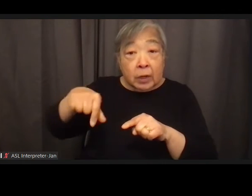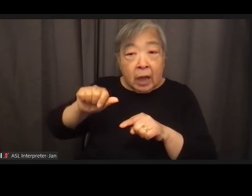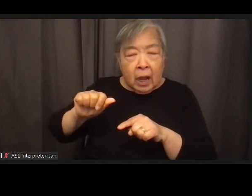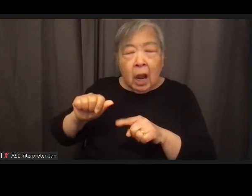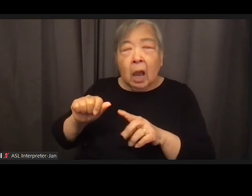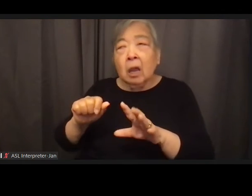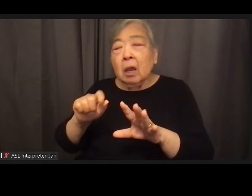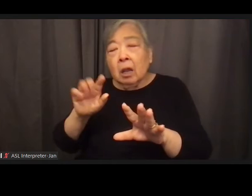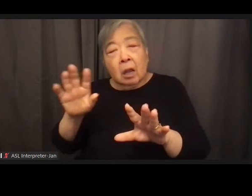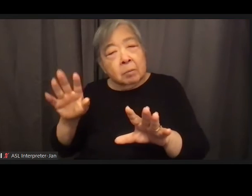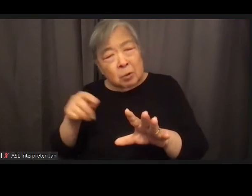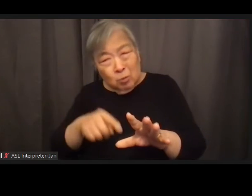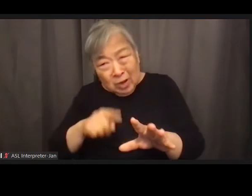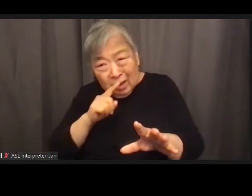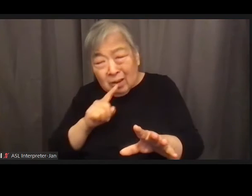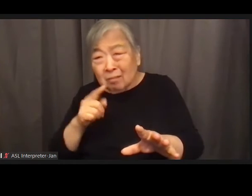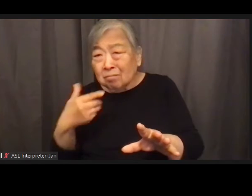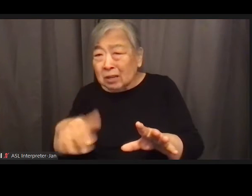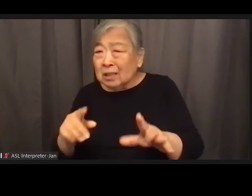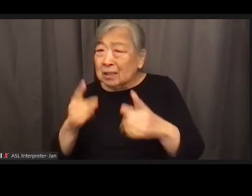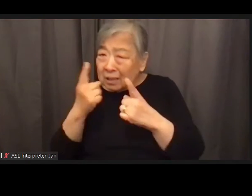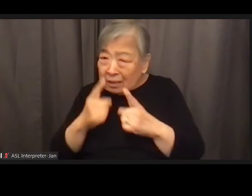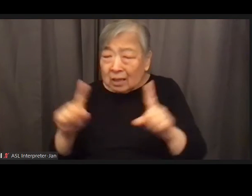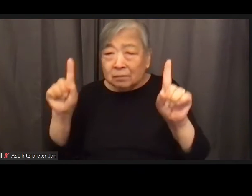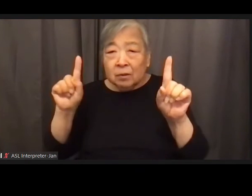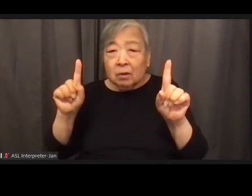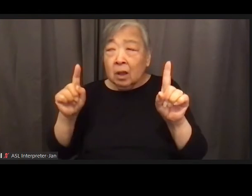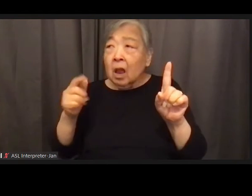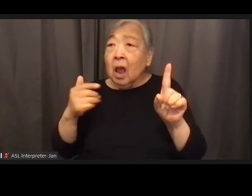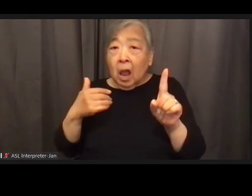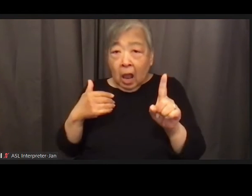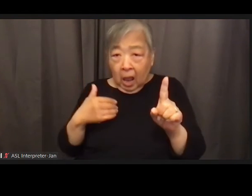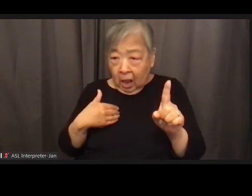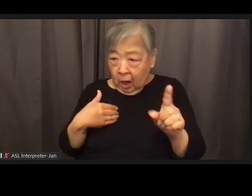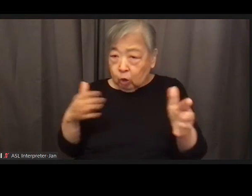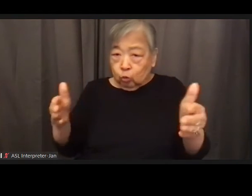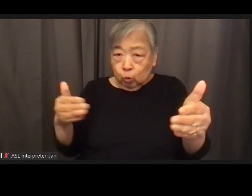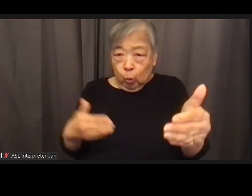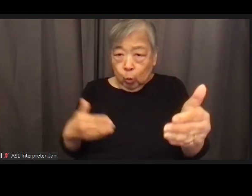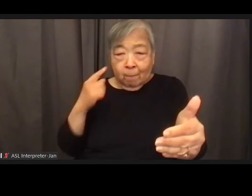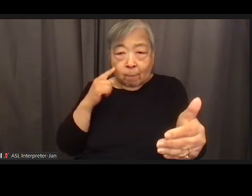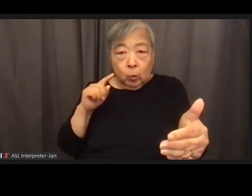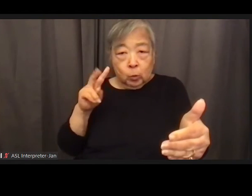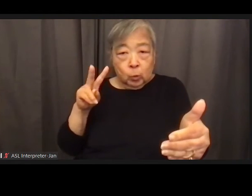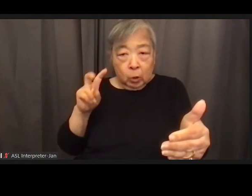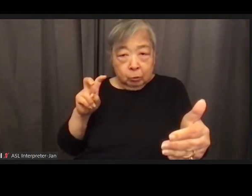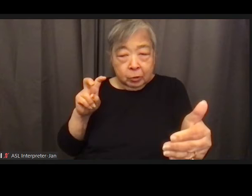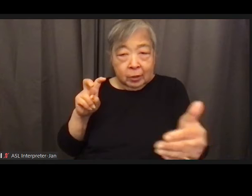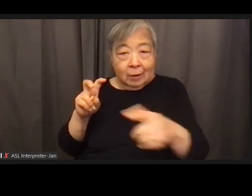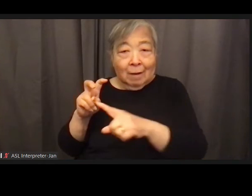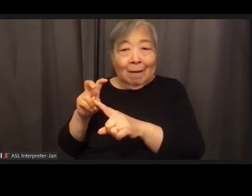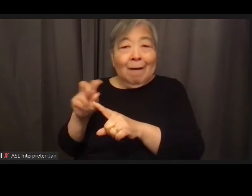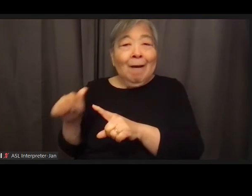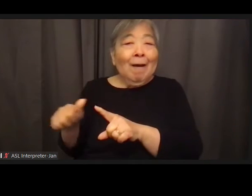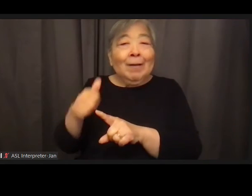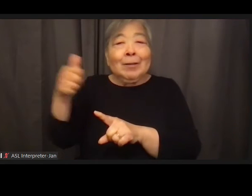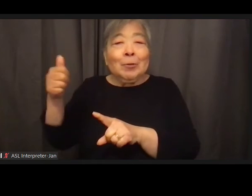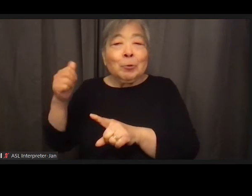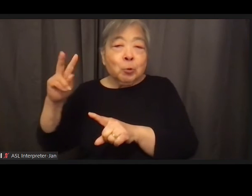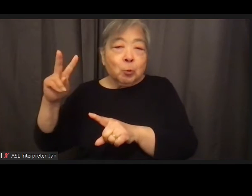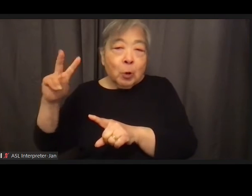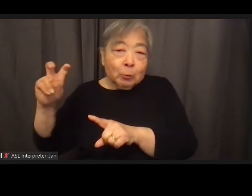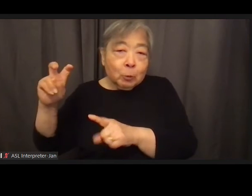successful. They had a room for 200, but they had another 200 waiting to get in. They couldn't.